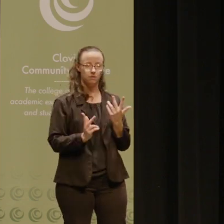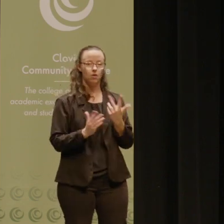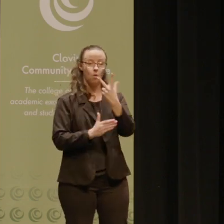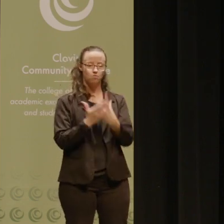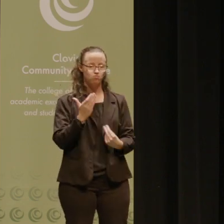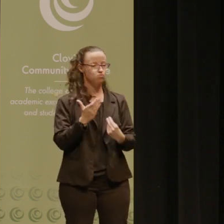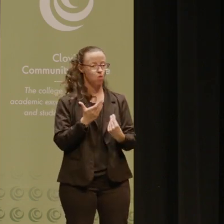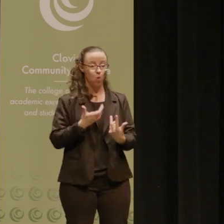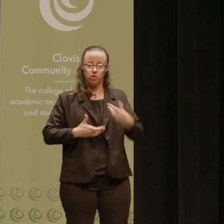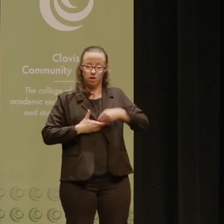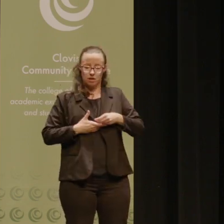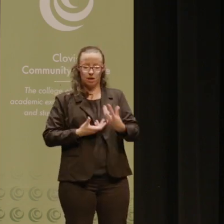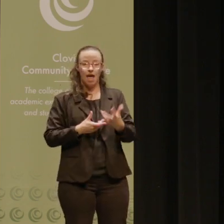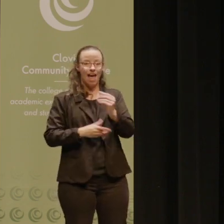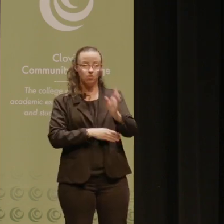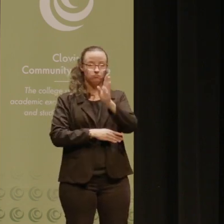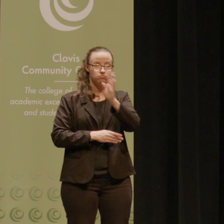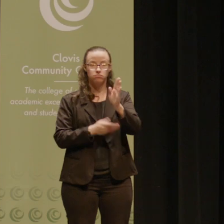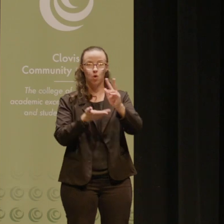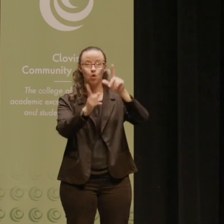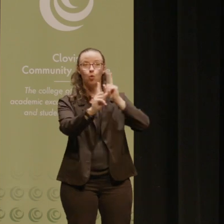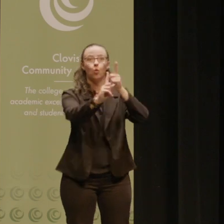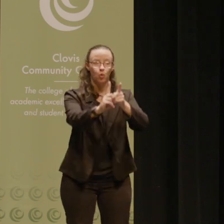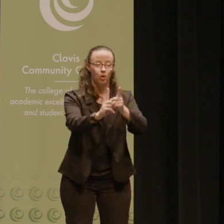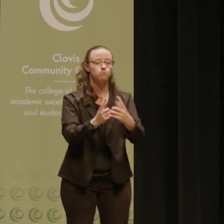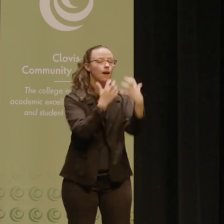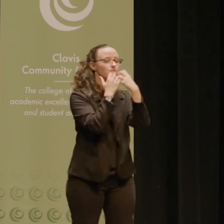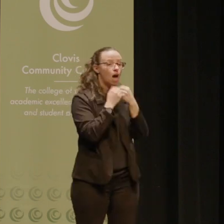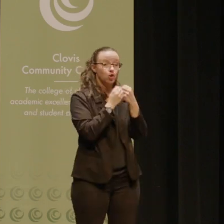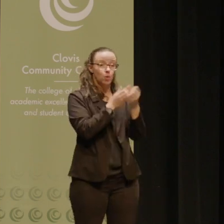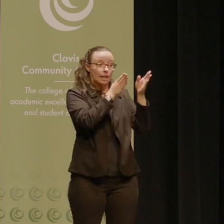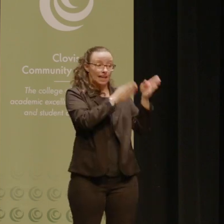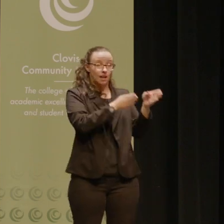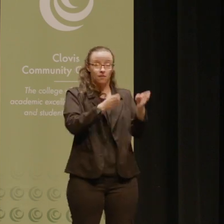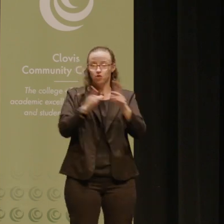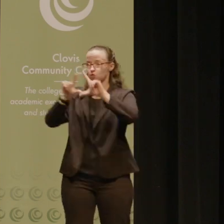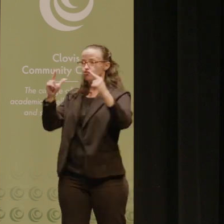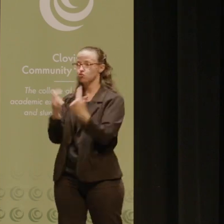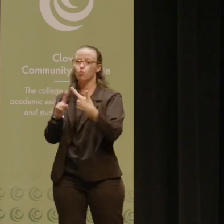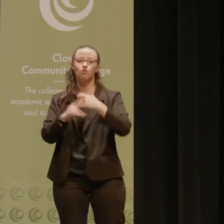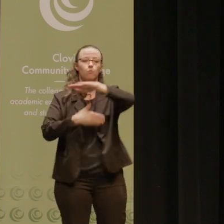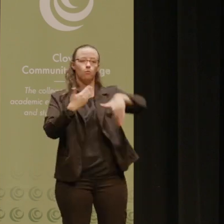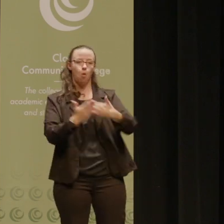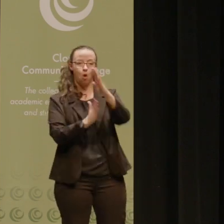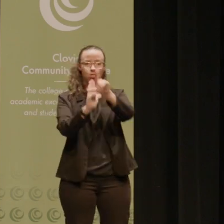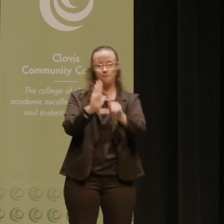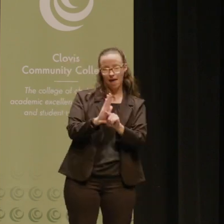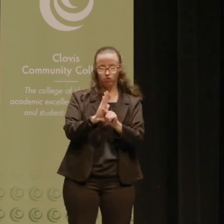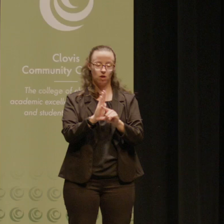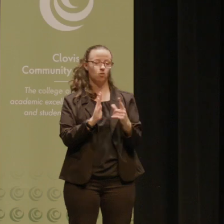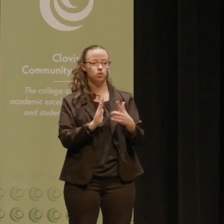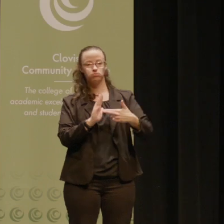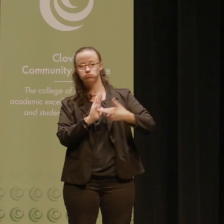are both intrinsic and explicit by valuing individuals and groups from all backgrounds, all